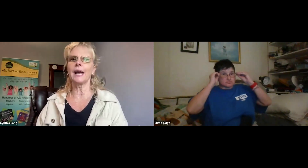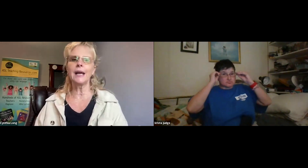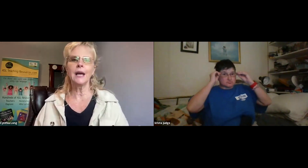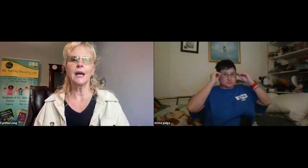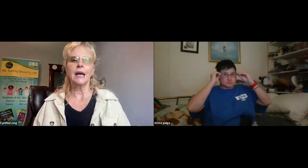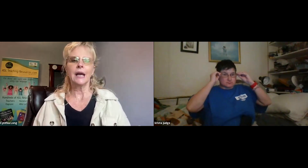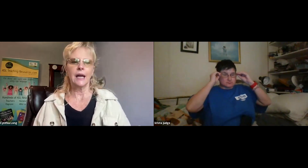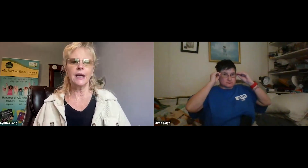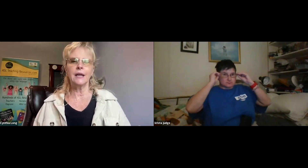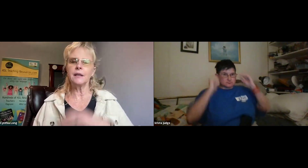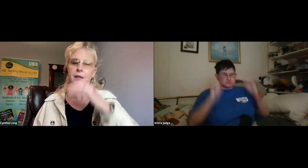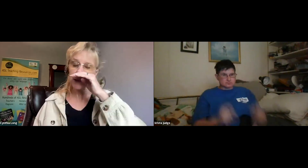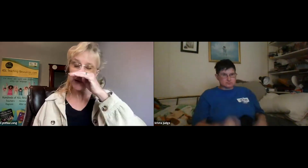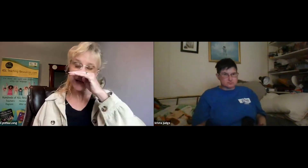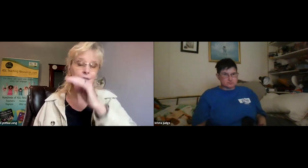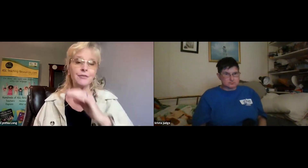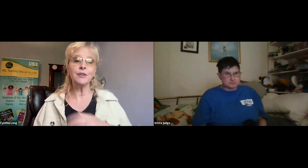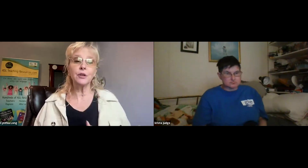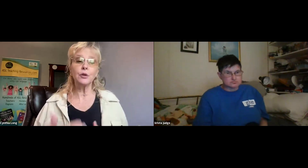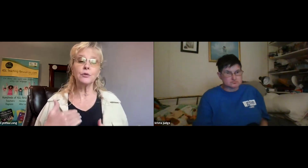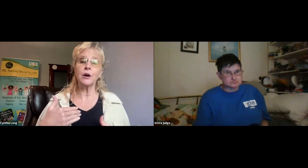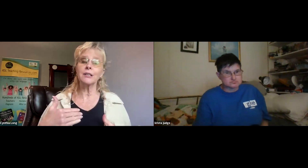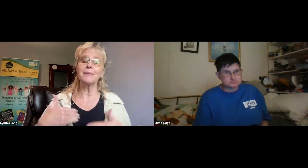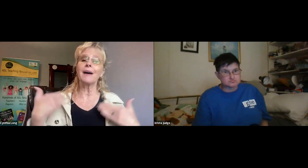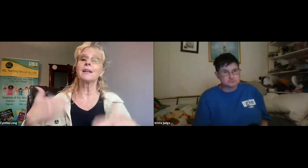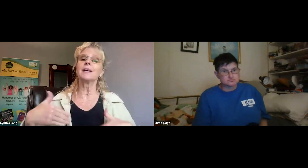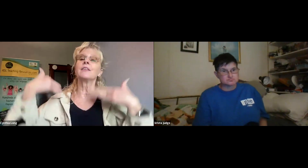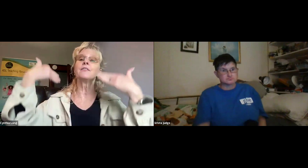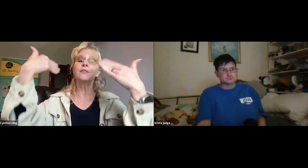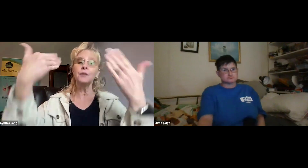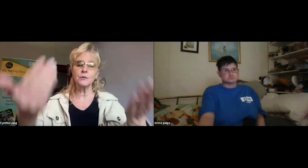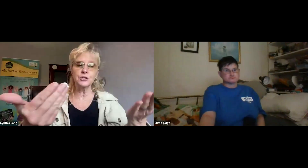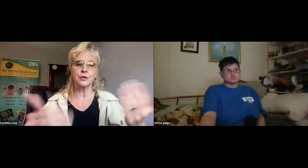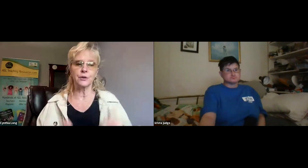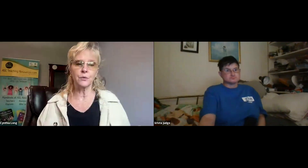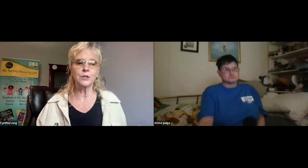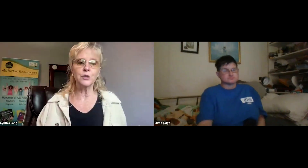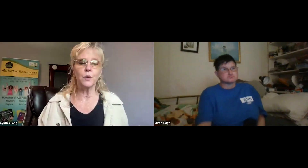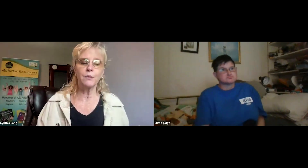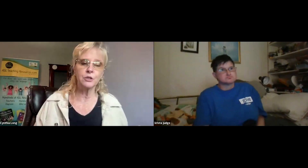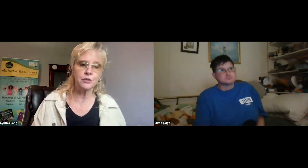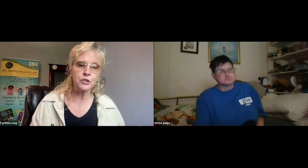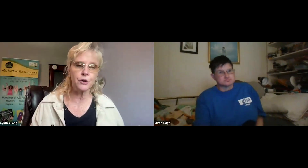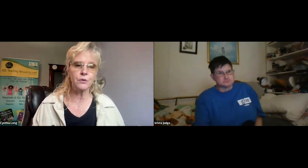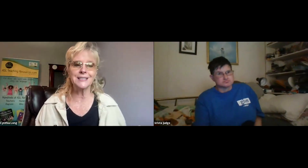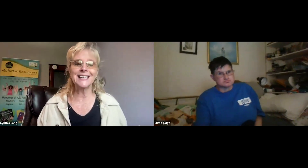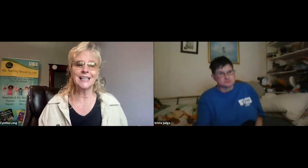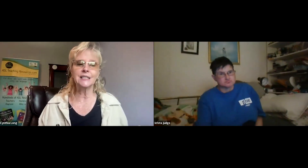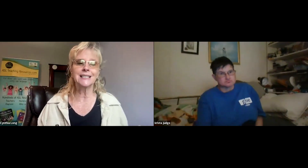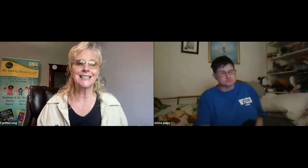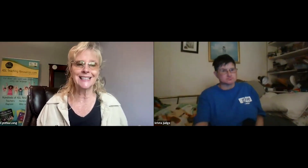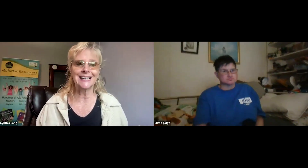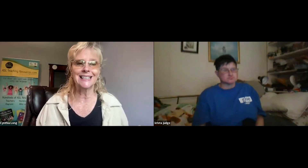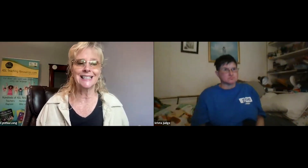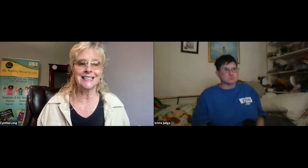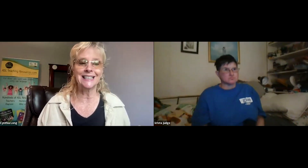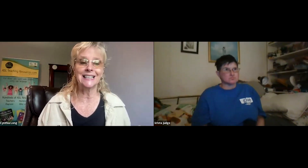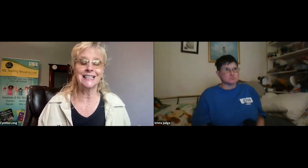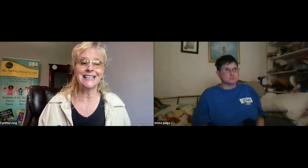shoulders, okay? And if you talked about in the future, which way would your shoulder tend